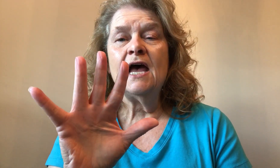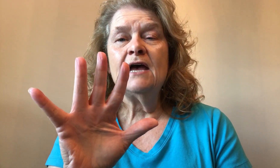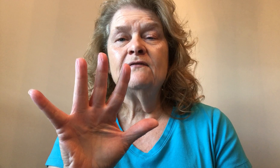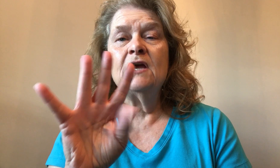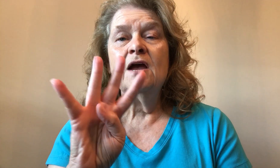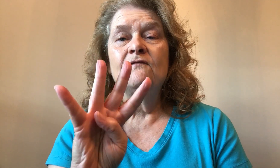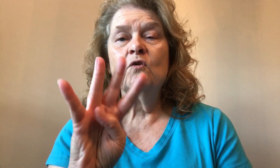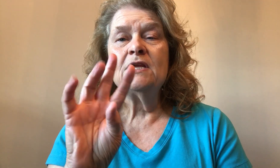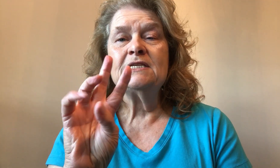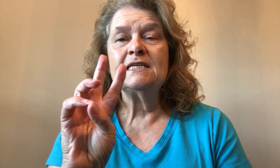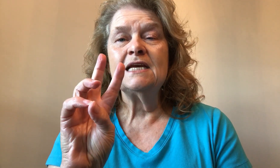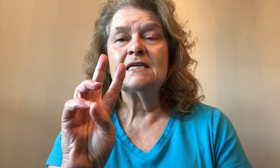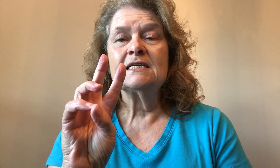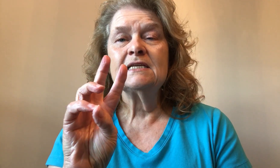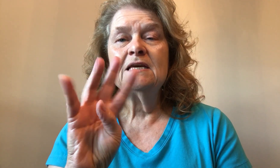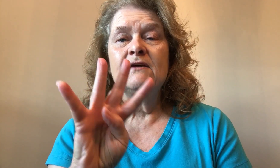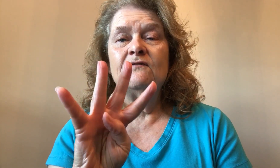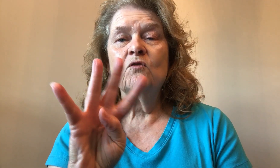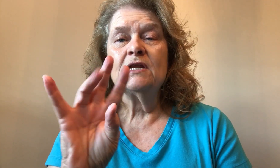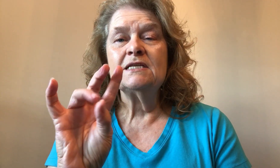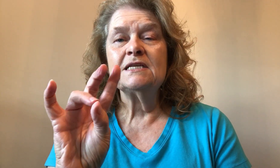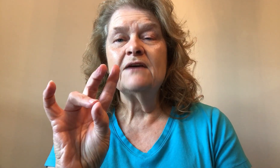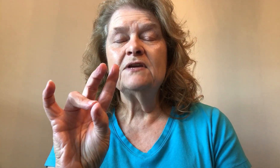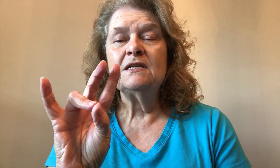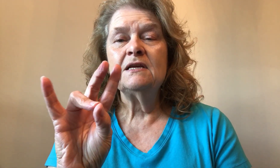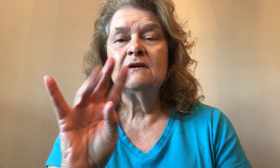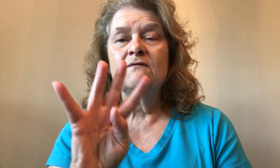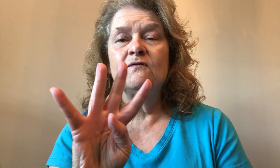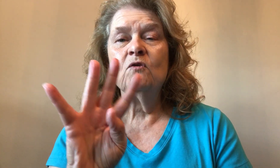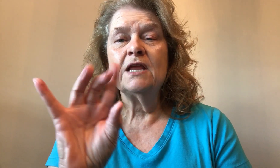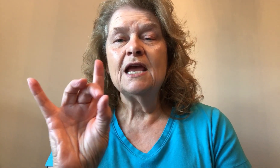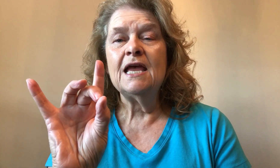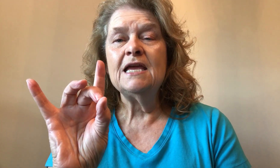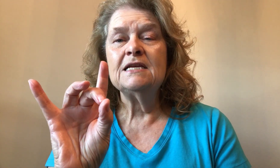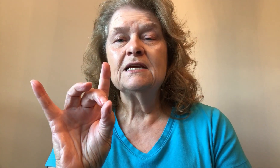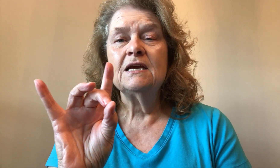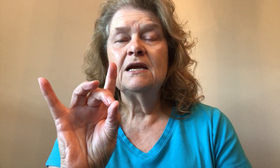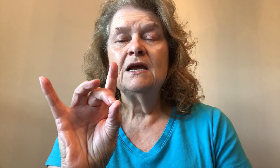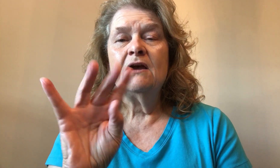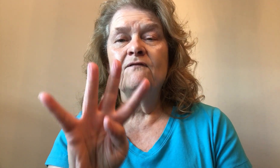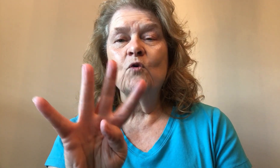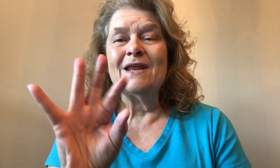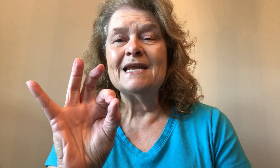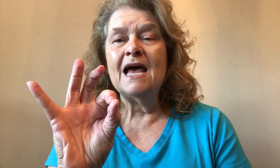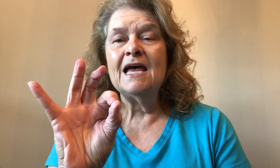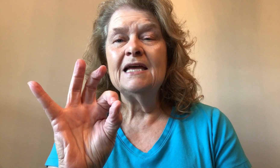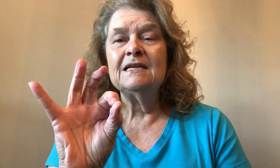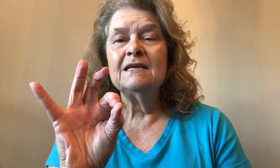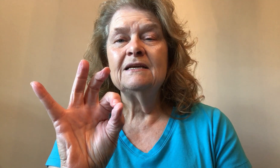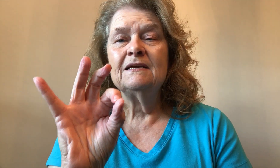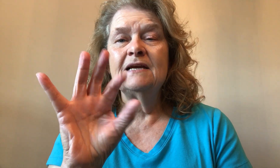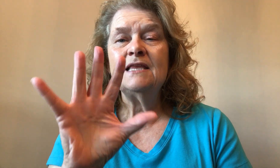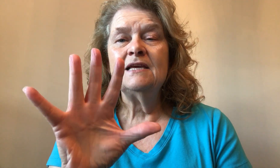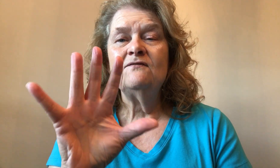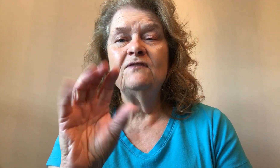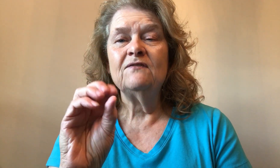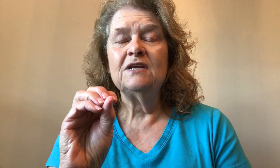45, 46, 47, 48, 49, and then 50.